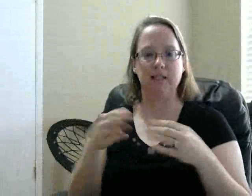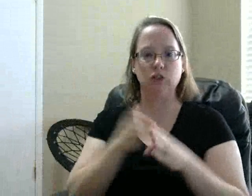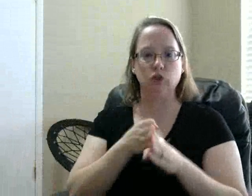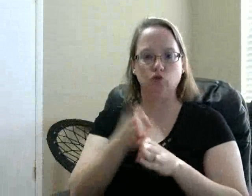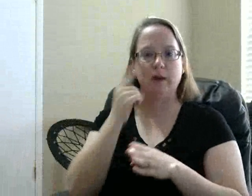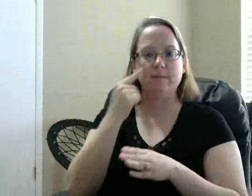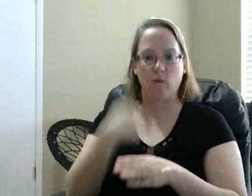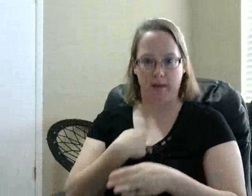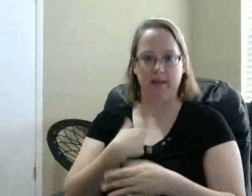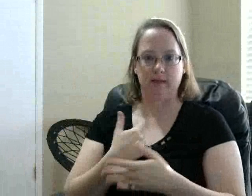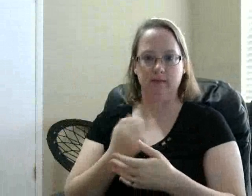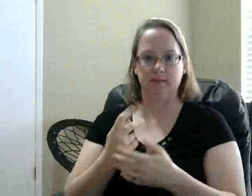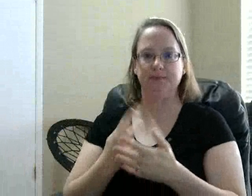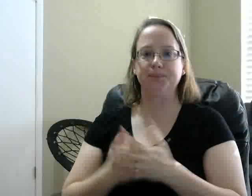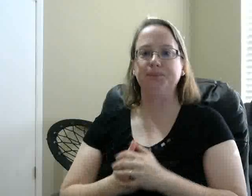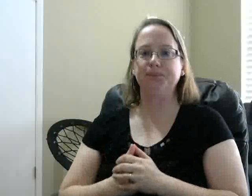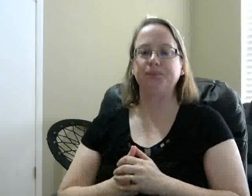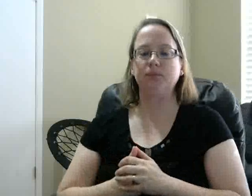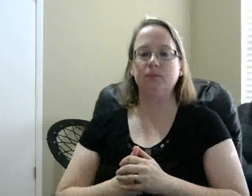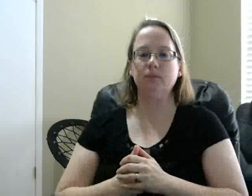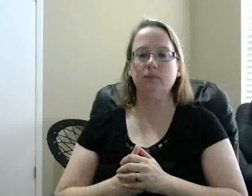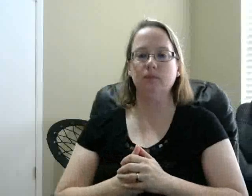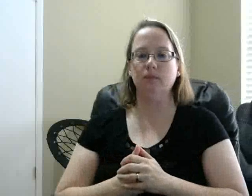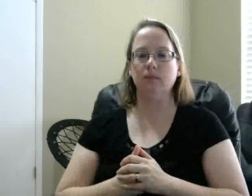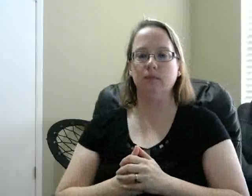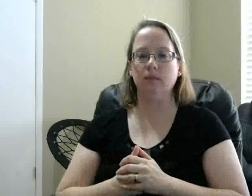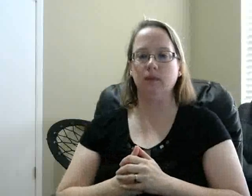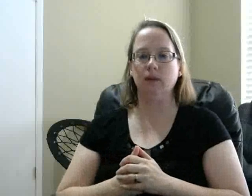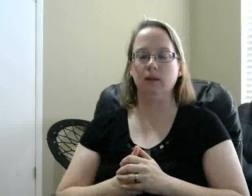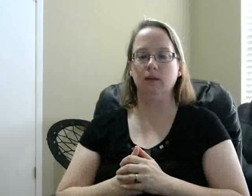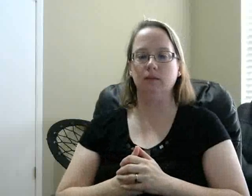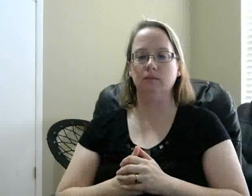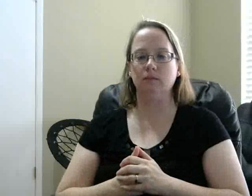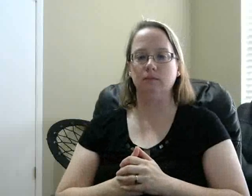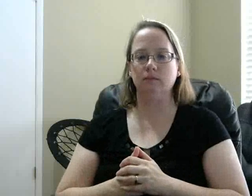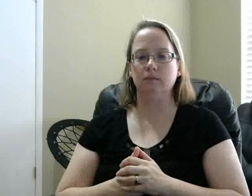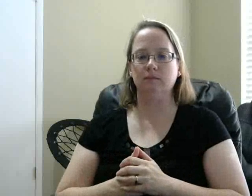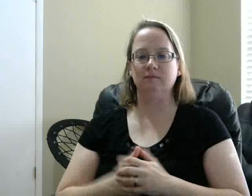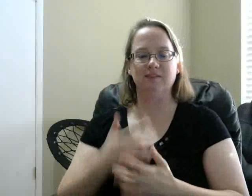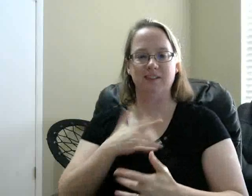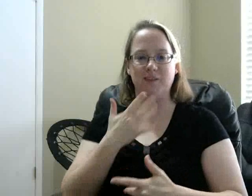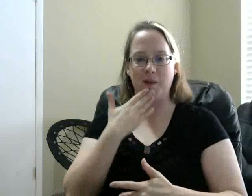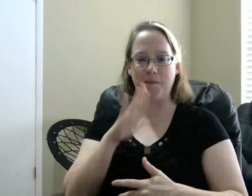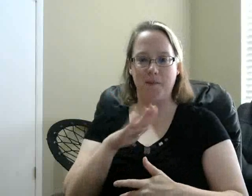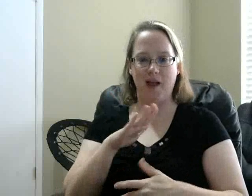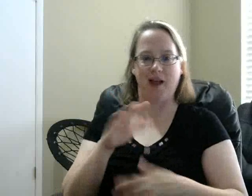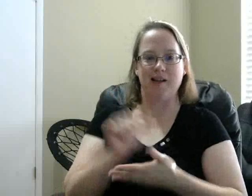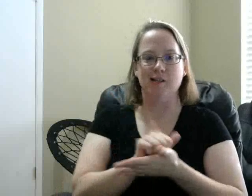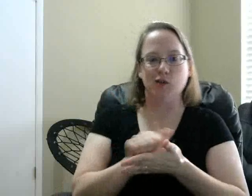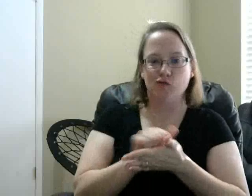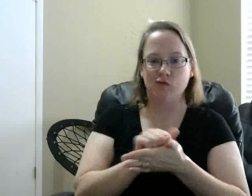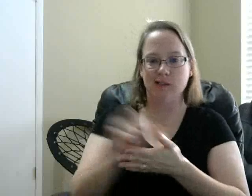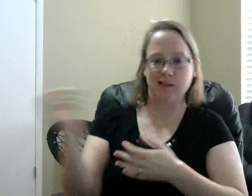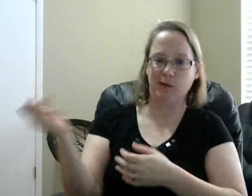Okay, so that's a nice line. I feel bad to erase it there. So we draw a